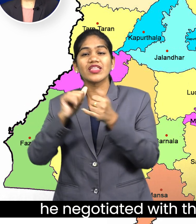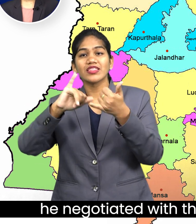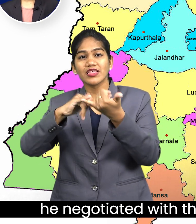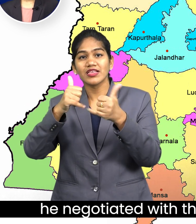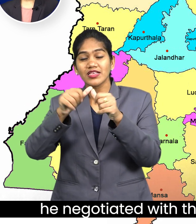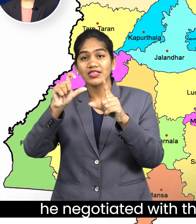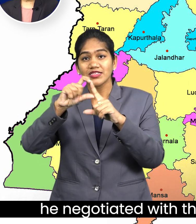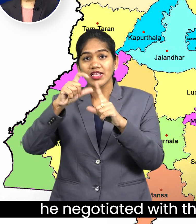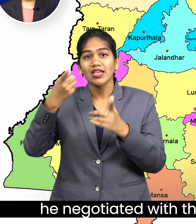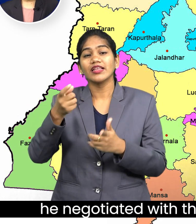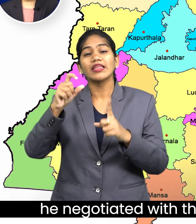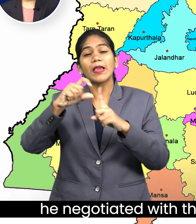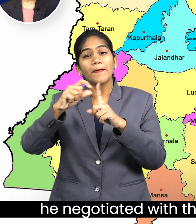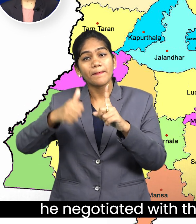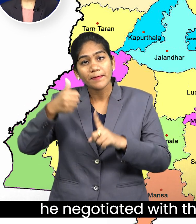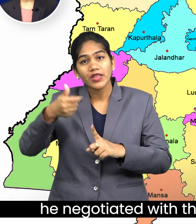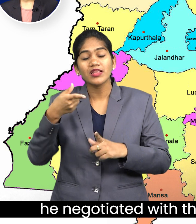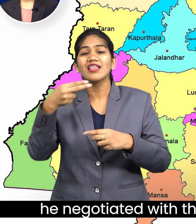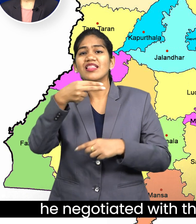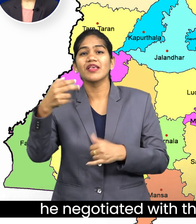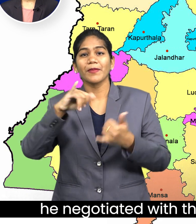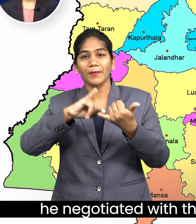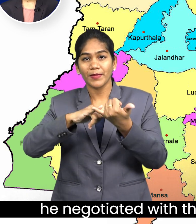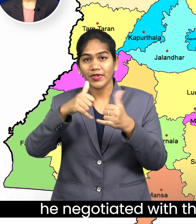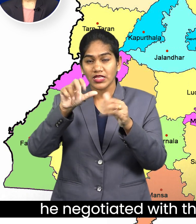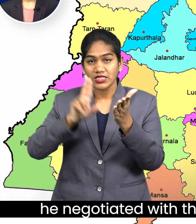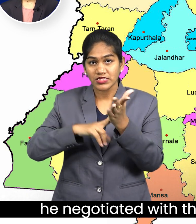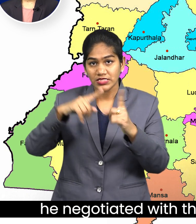St. Langarwal.